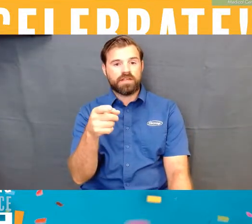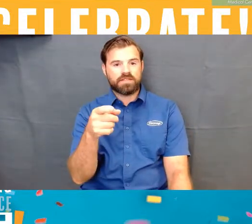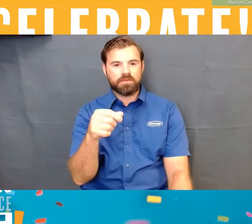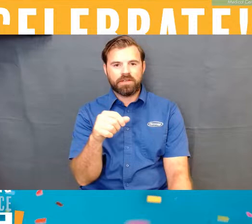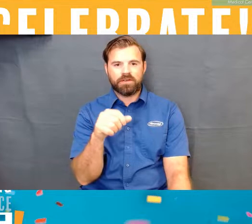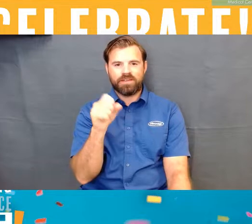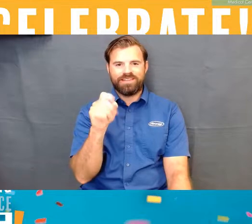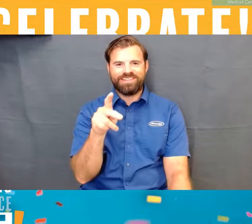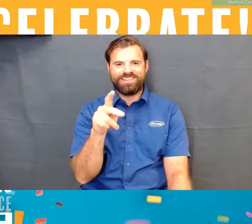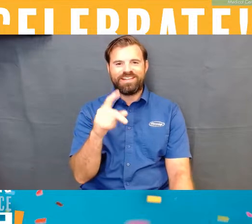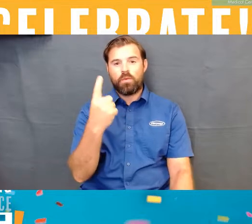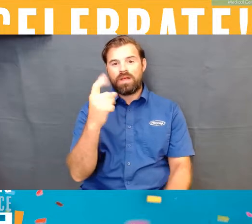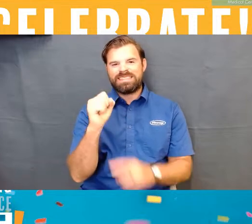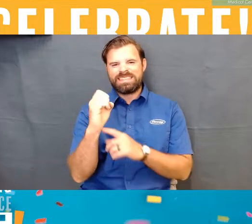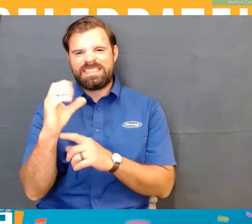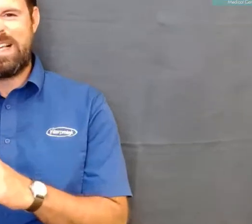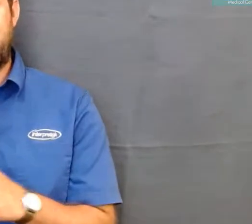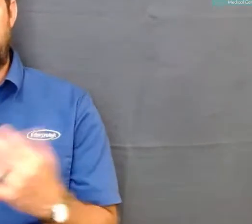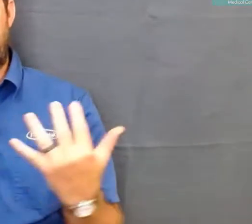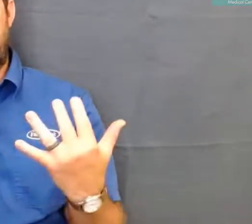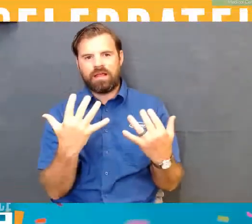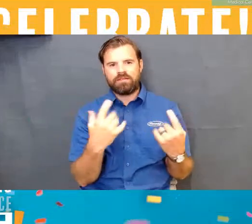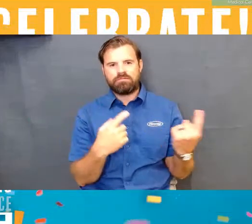I'm sorry. I didn't see